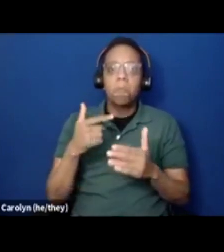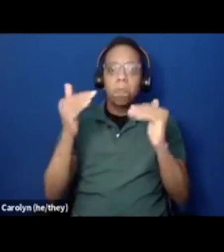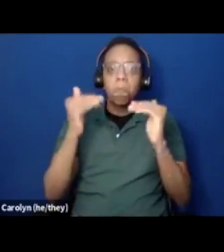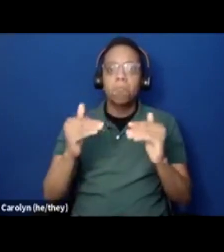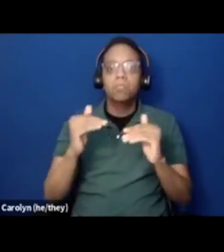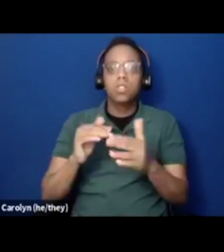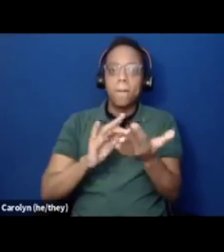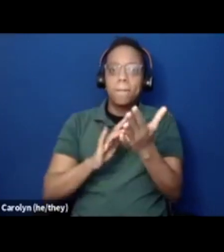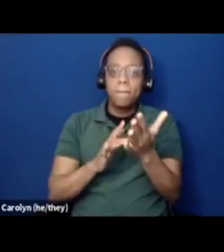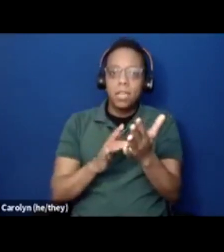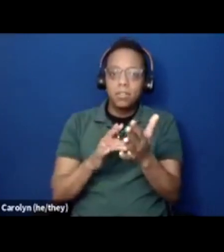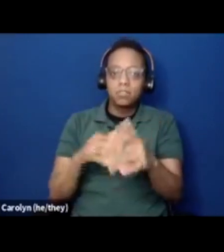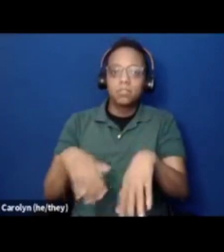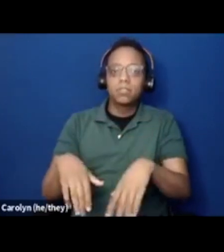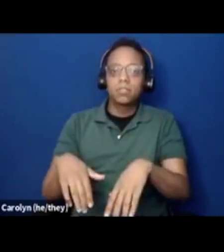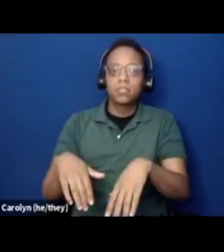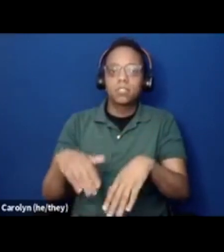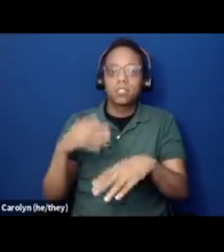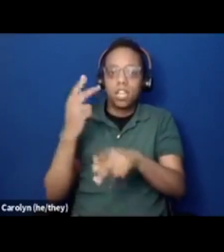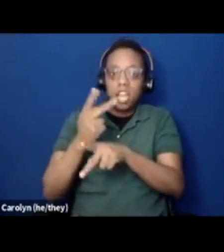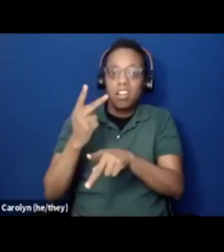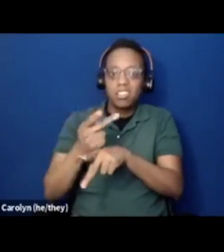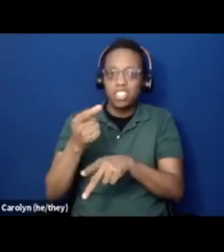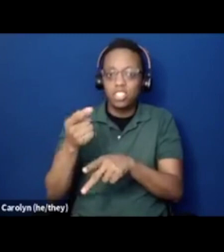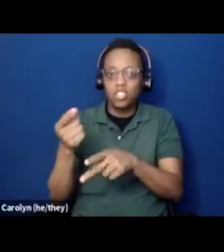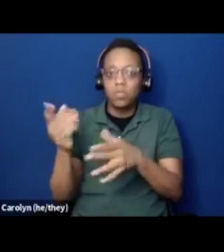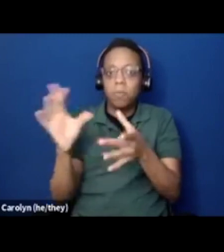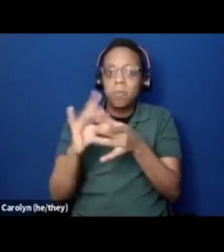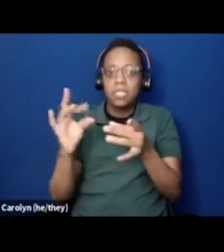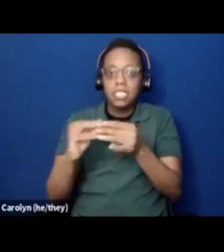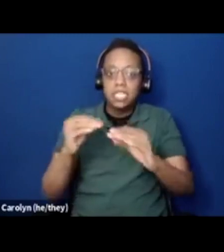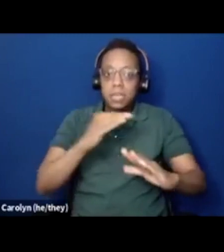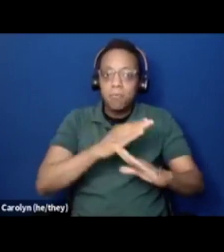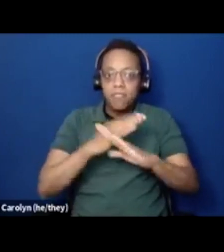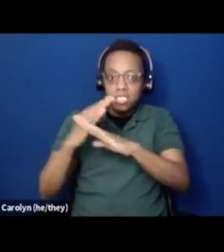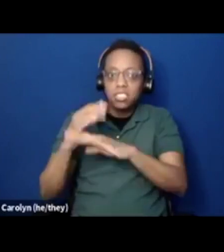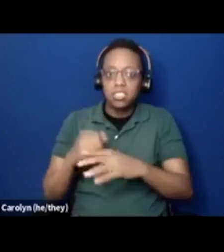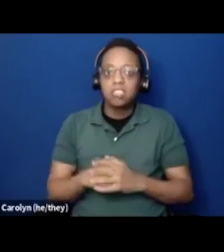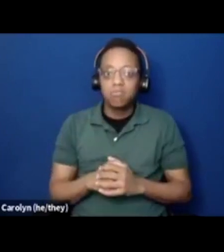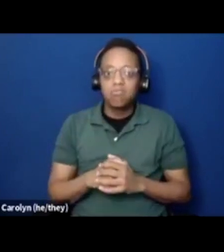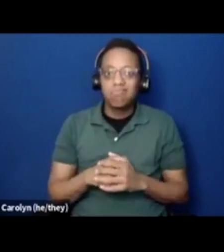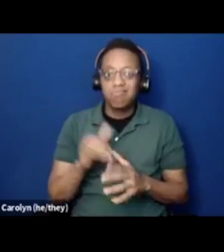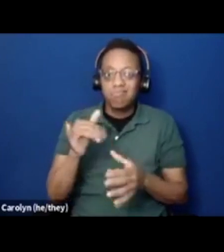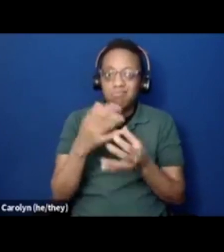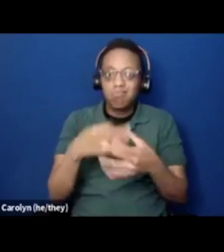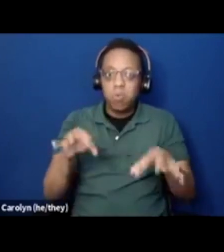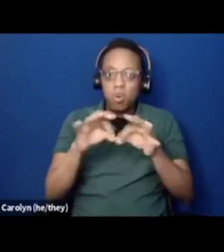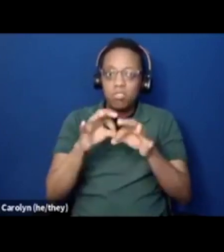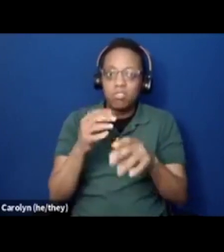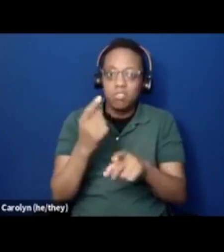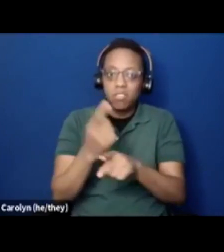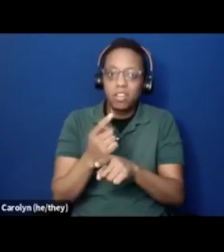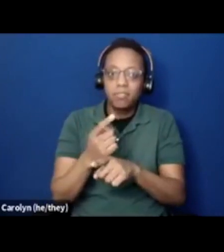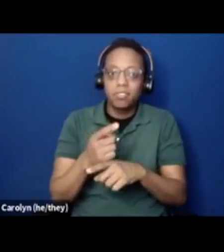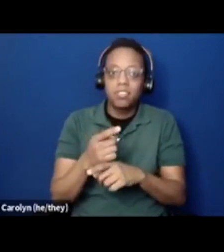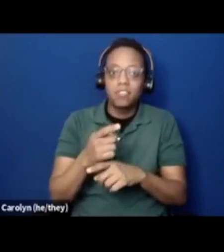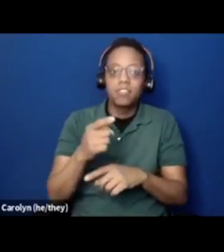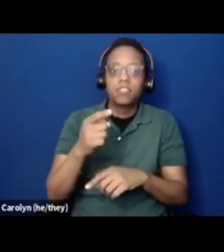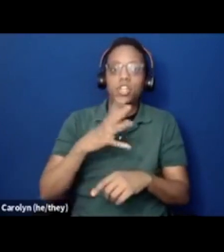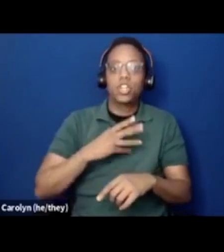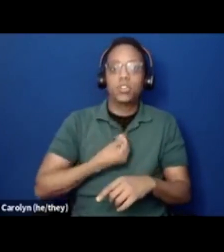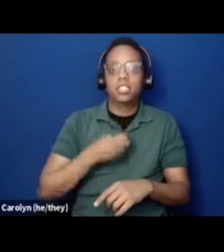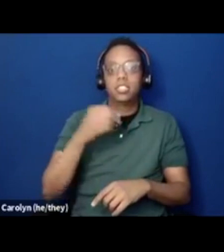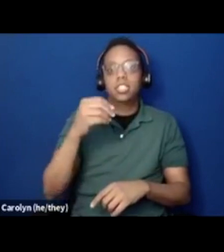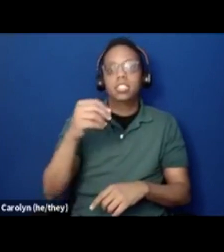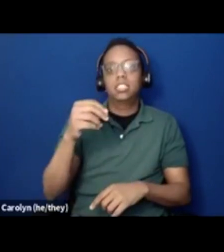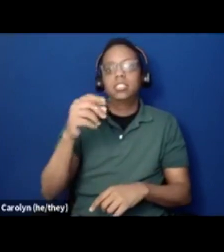right now, that's a big thing. And for trans folks, for TGNC people, that's at risk for us right now.